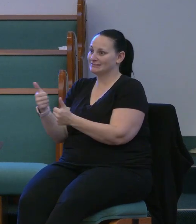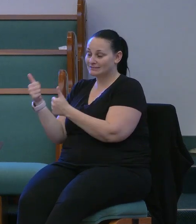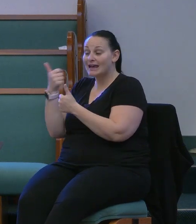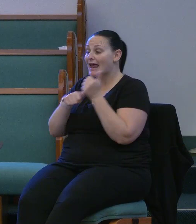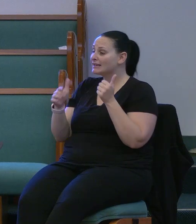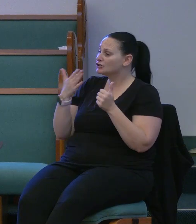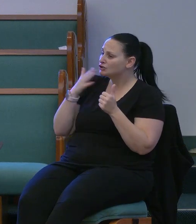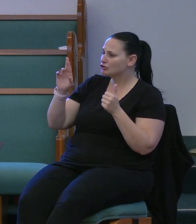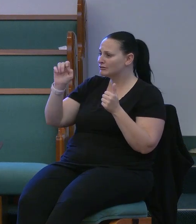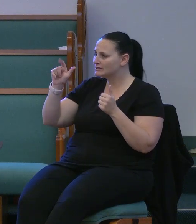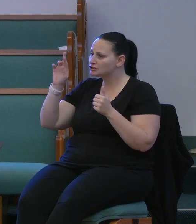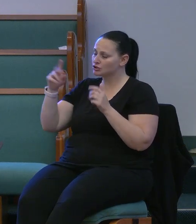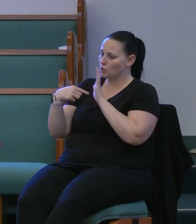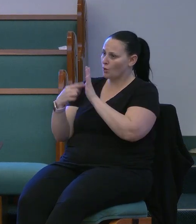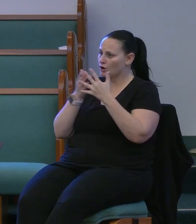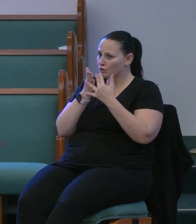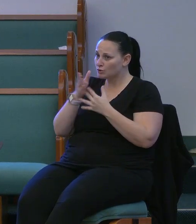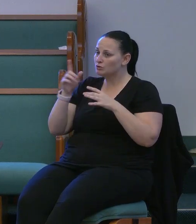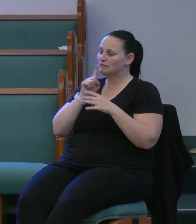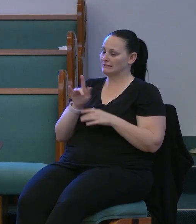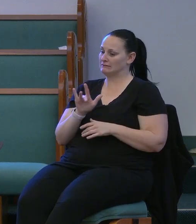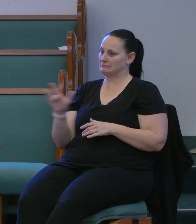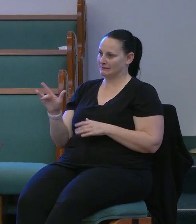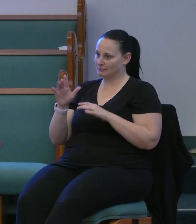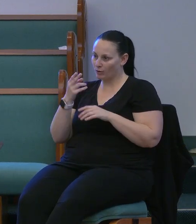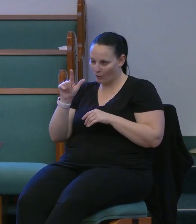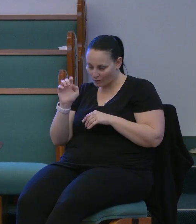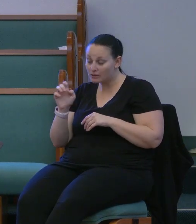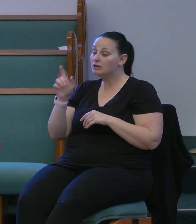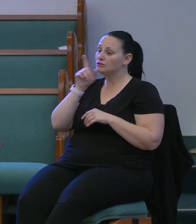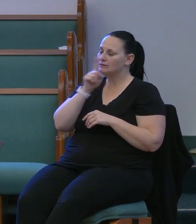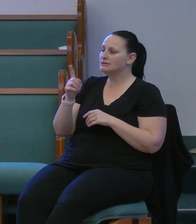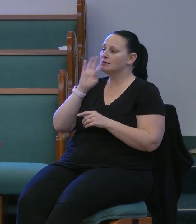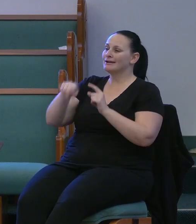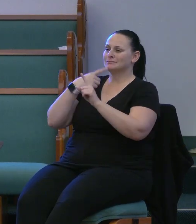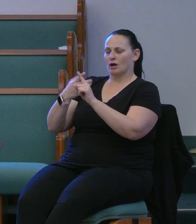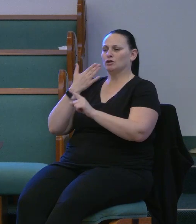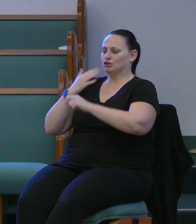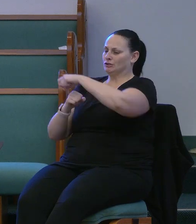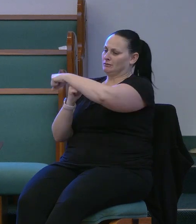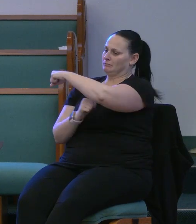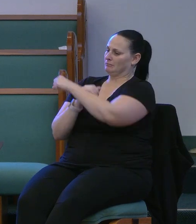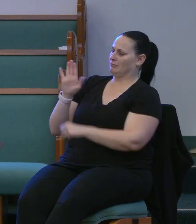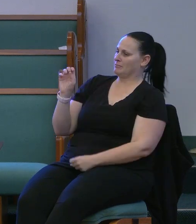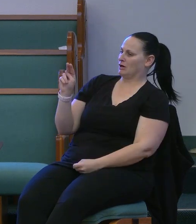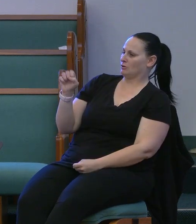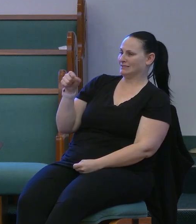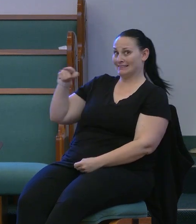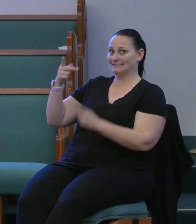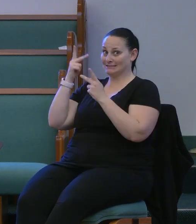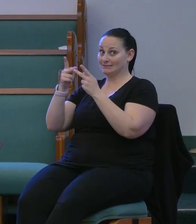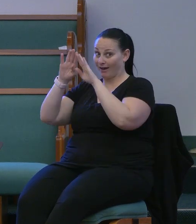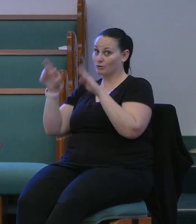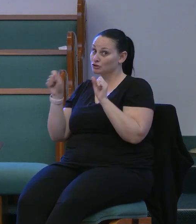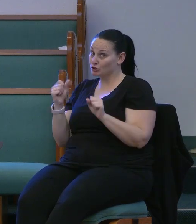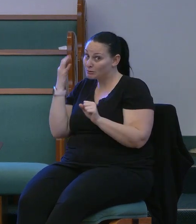realtor walking you through a real bleep hole chirps on about good bones. This place could be